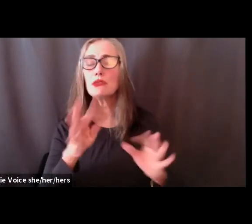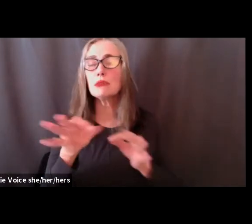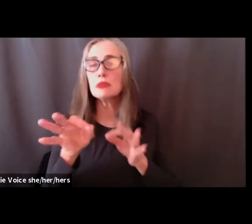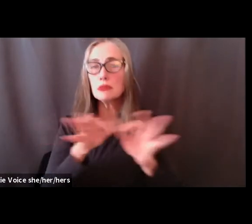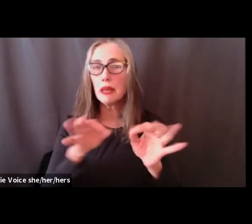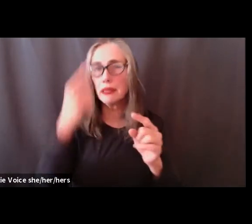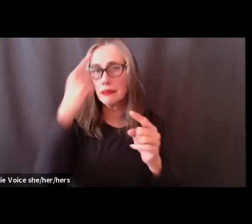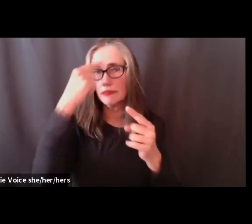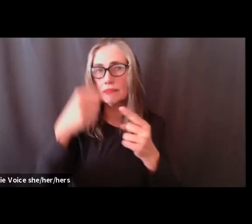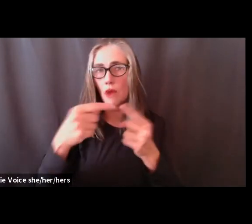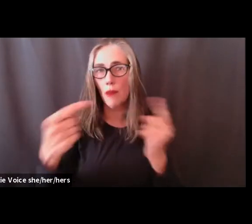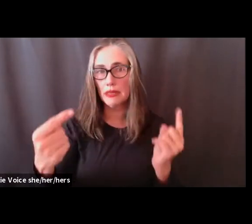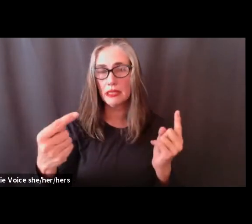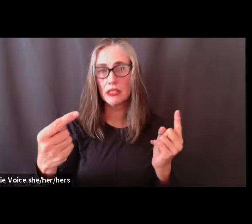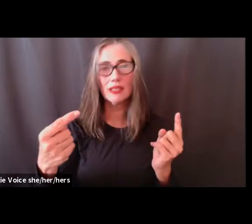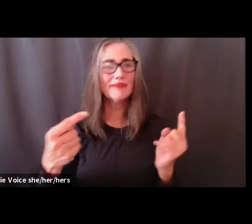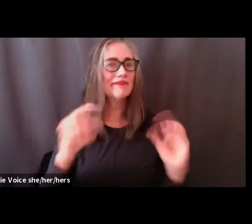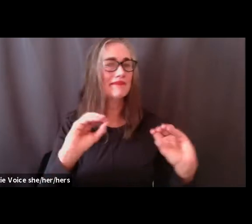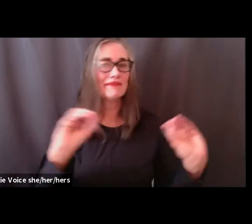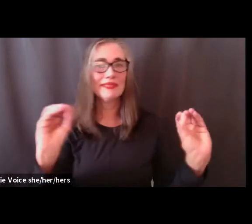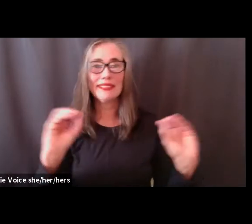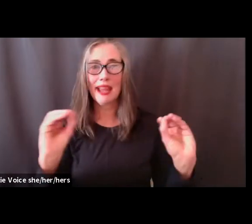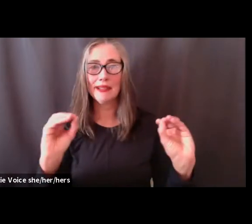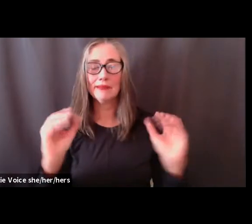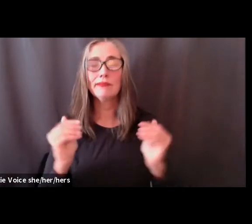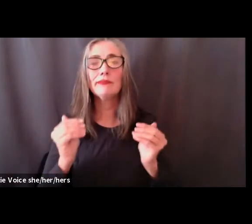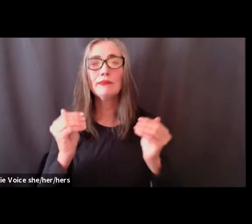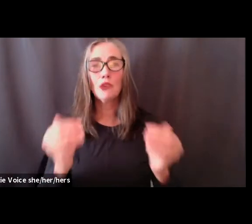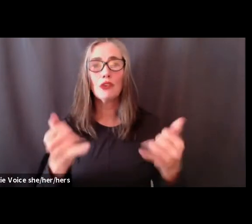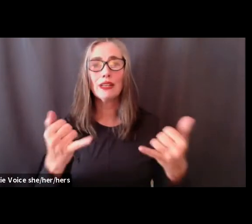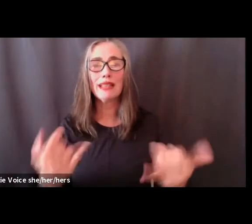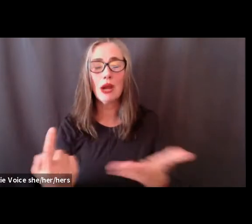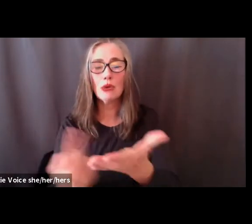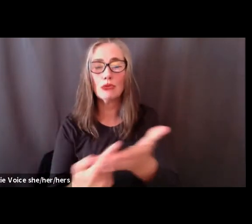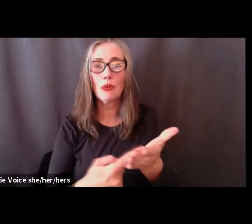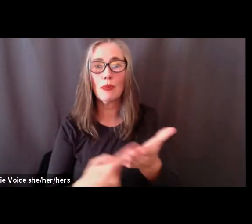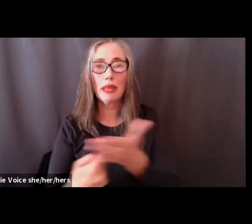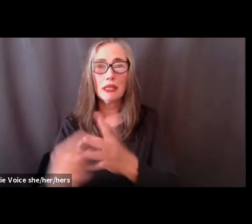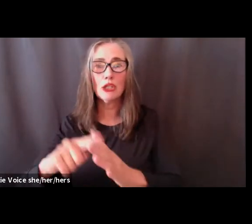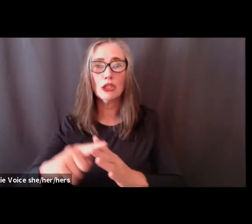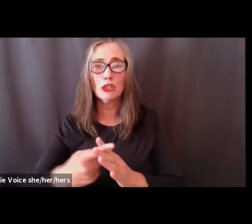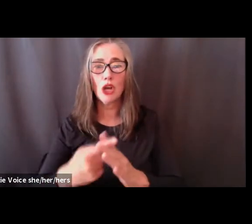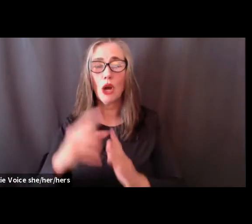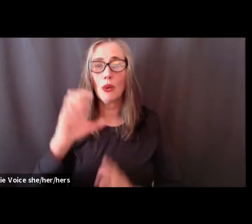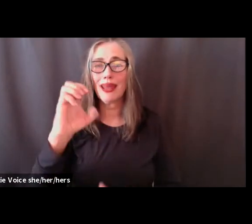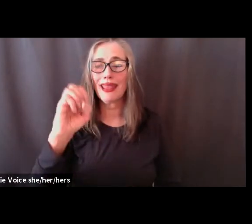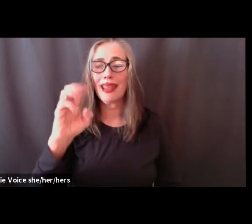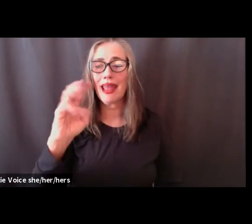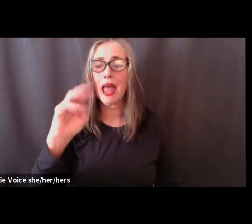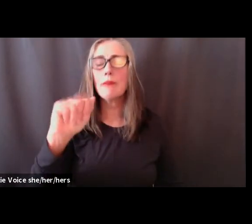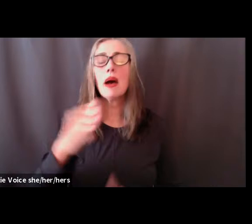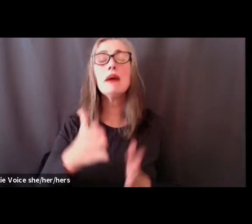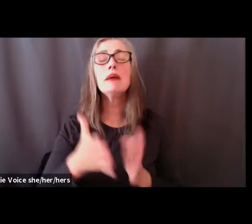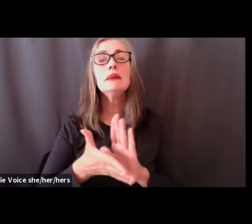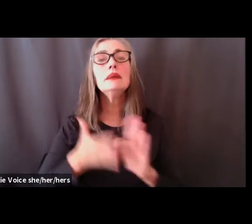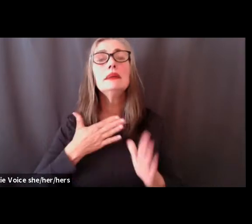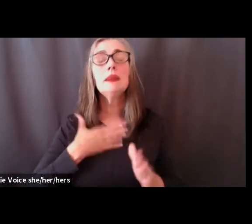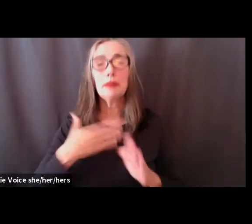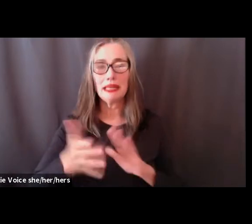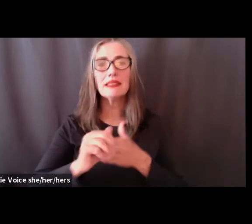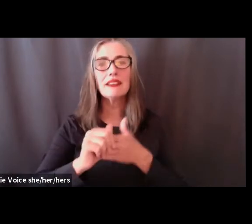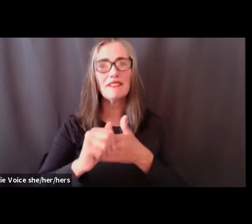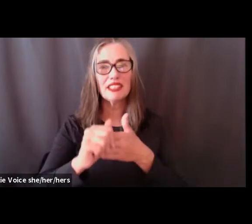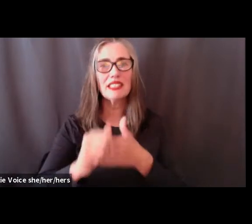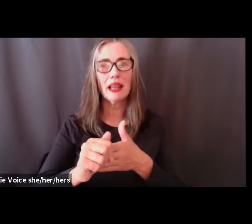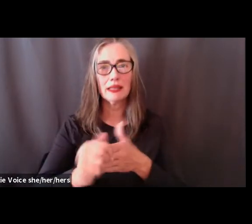Okay, so seeing none, we will move forward with debate. Emma, if you could facilitate that, please.